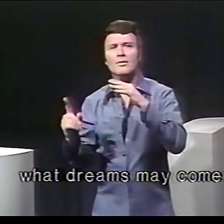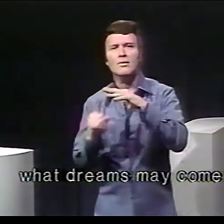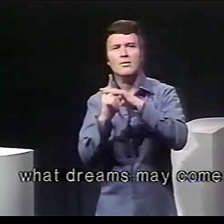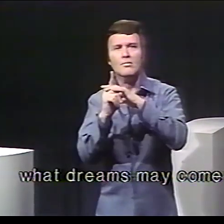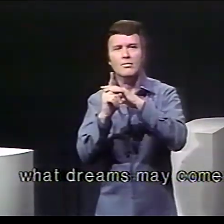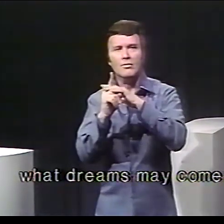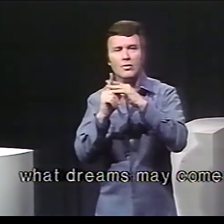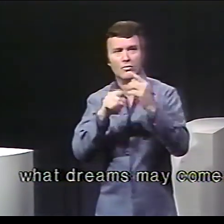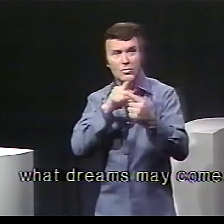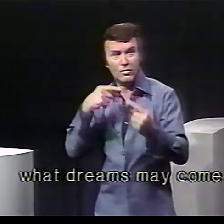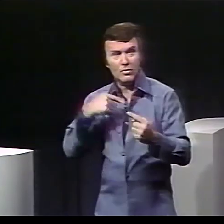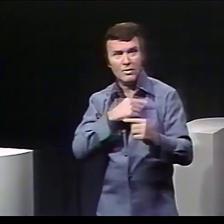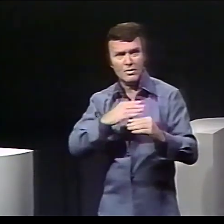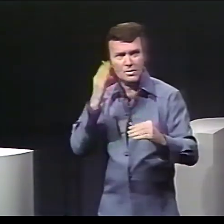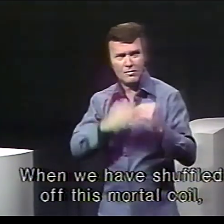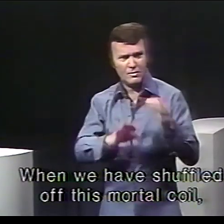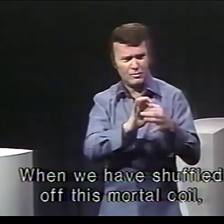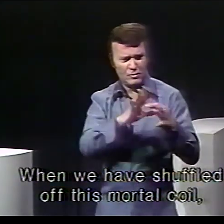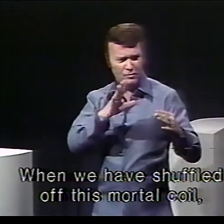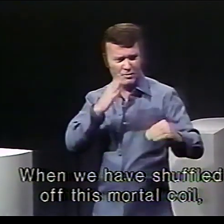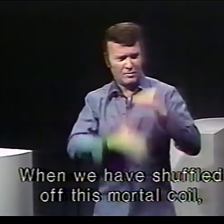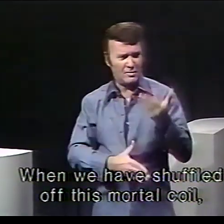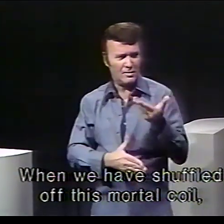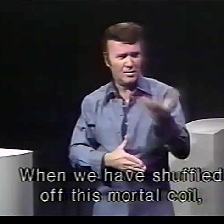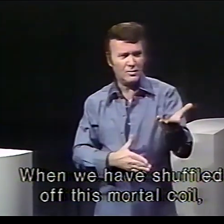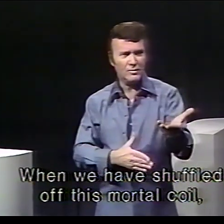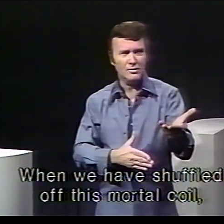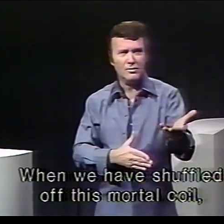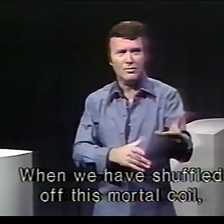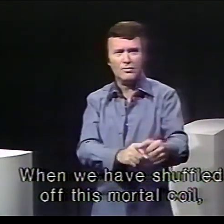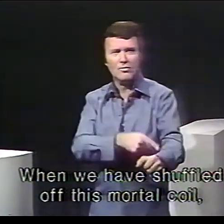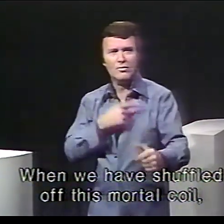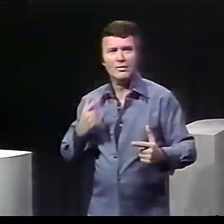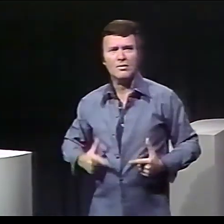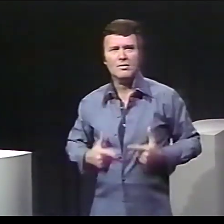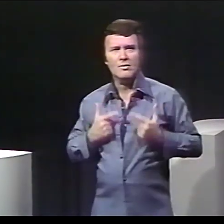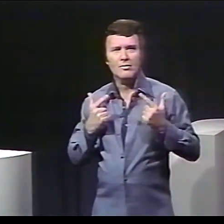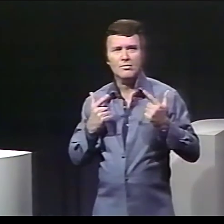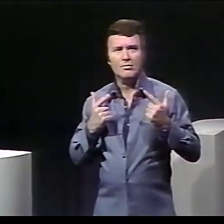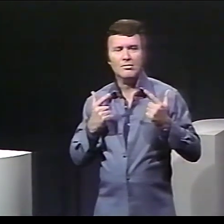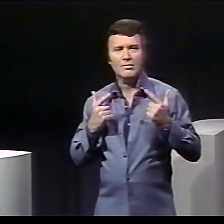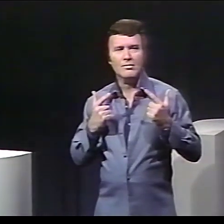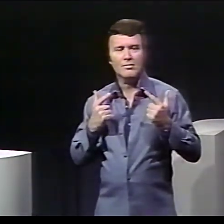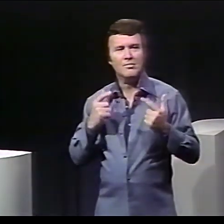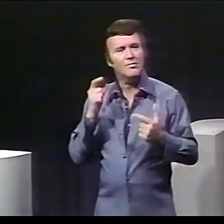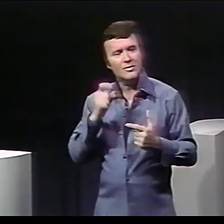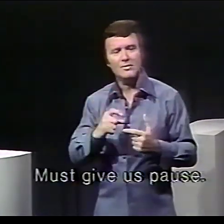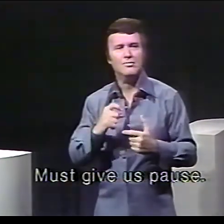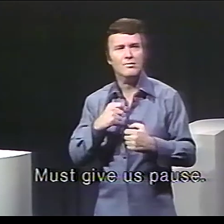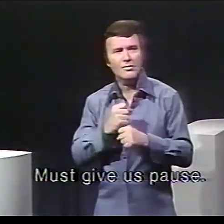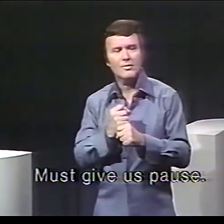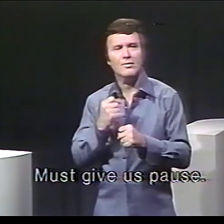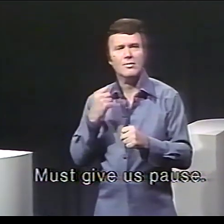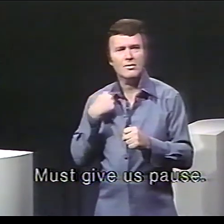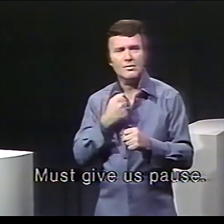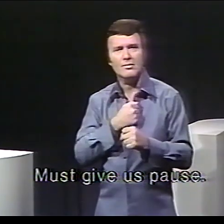come. When we have shuffled off this mortal coil, must give us